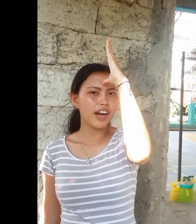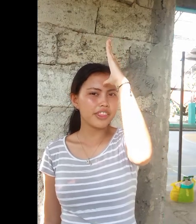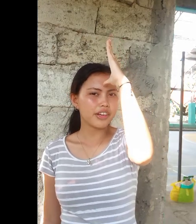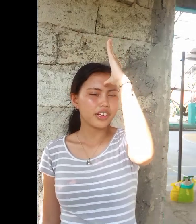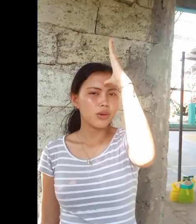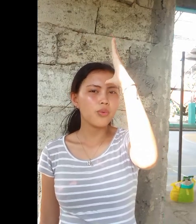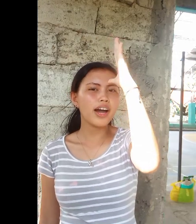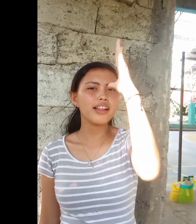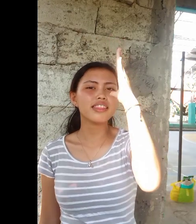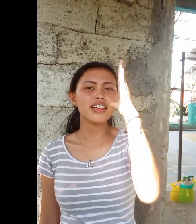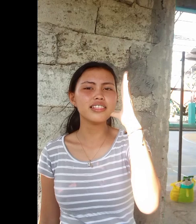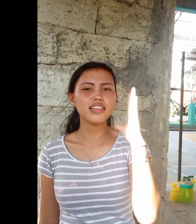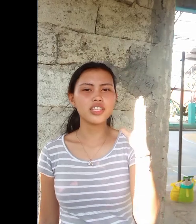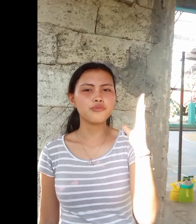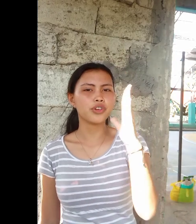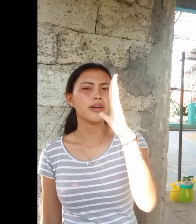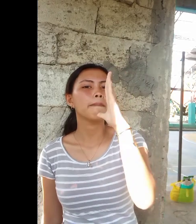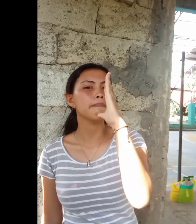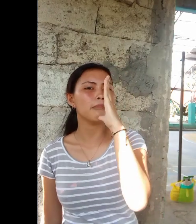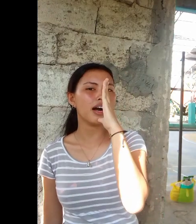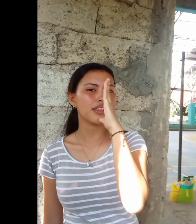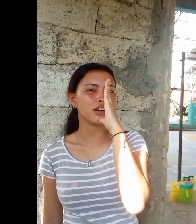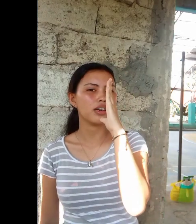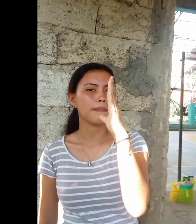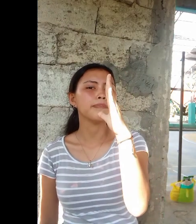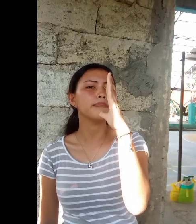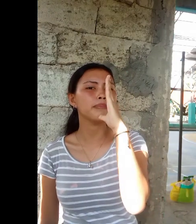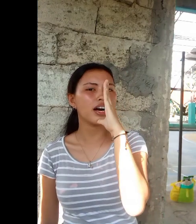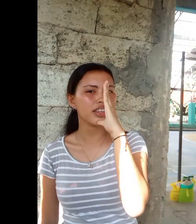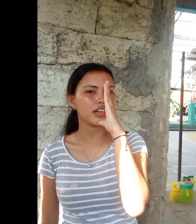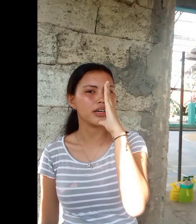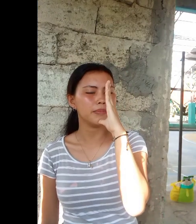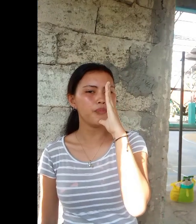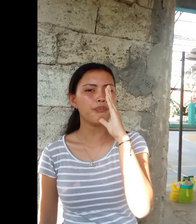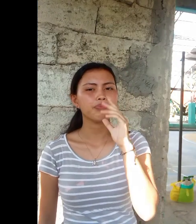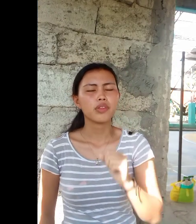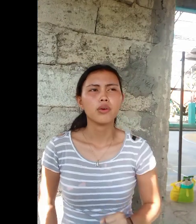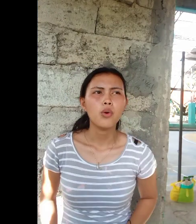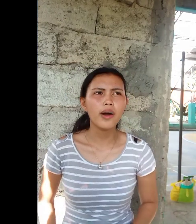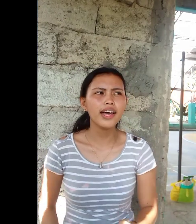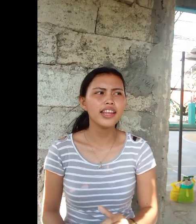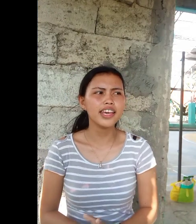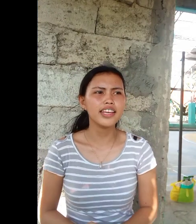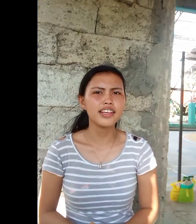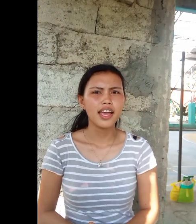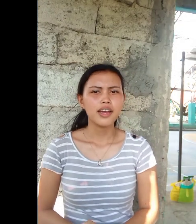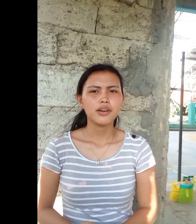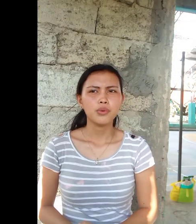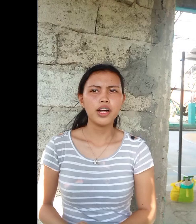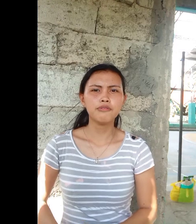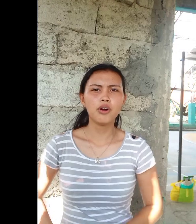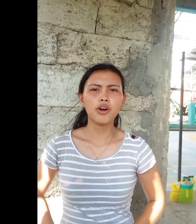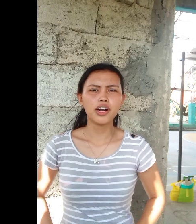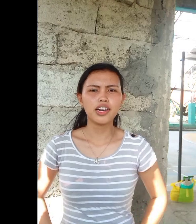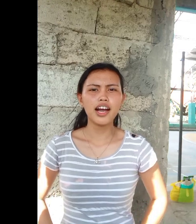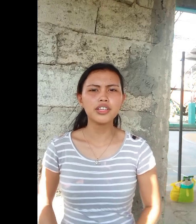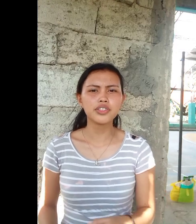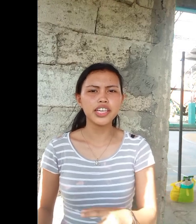Father. While this is for mother. Mother. While in Well, for agreeing